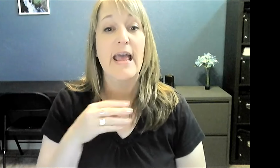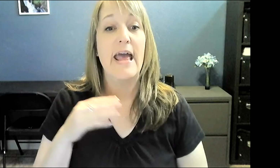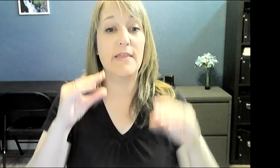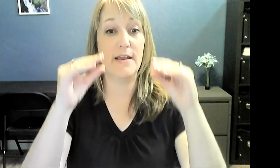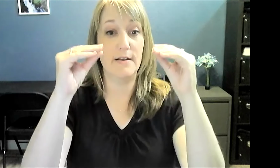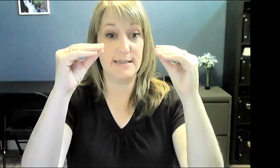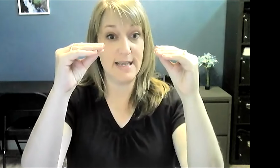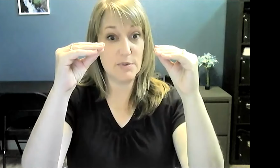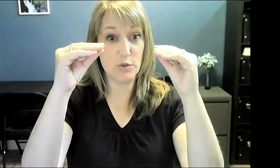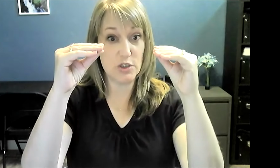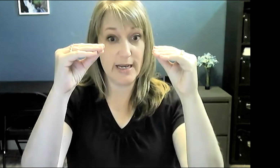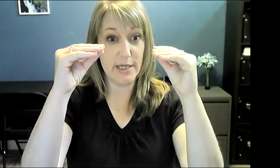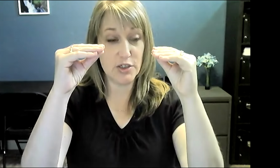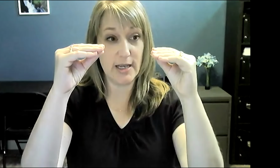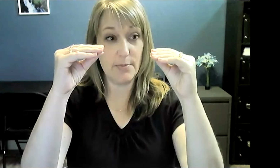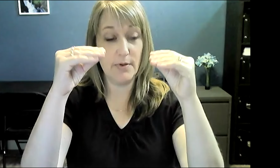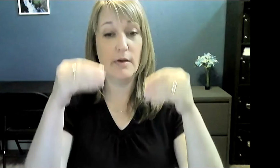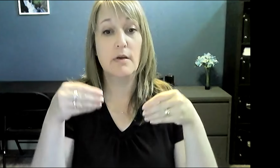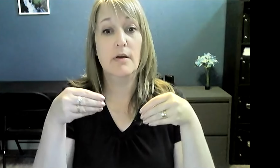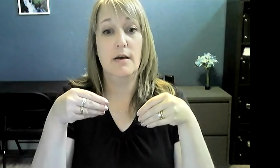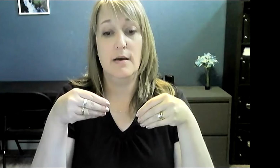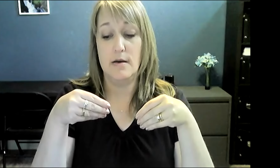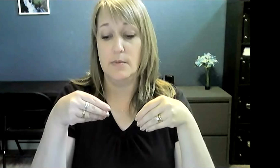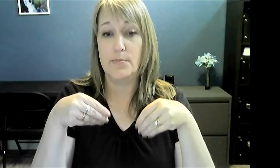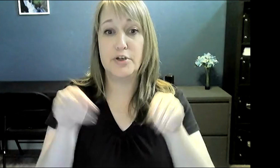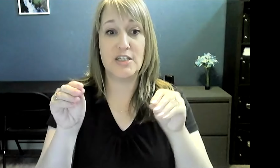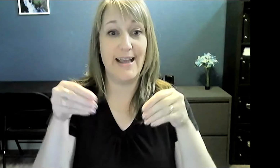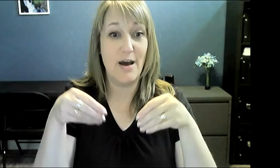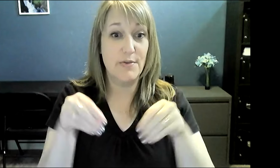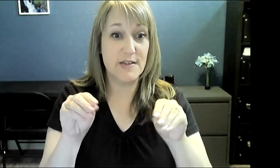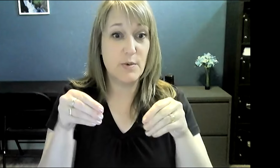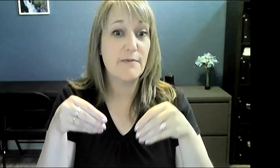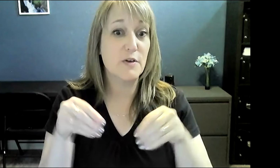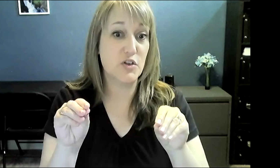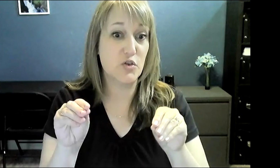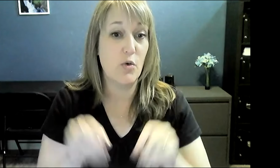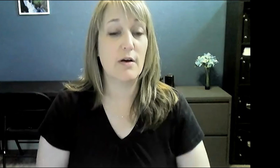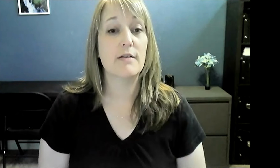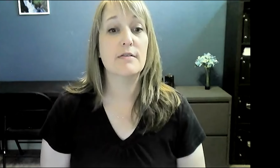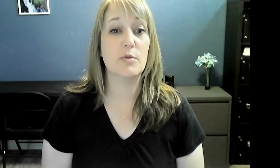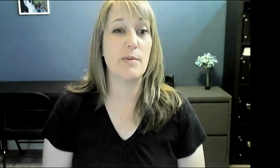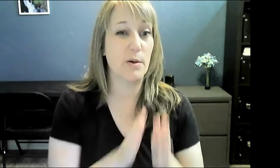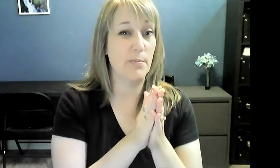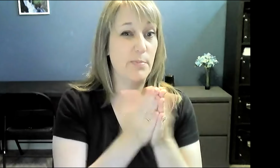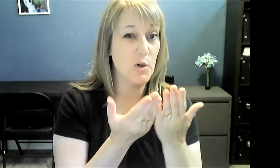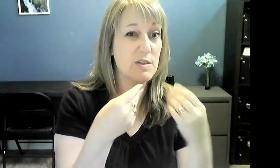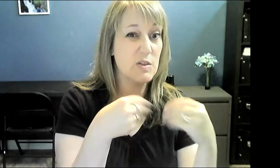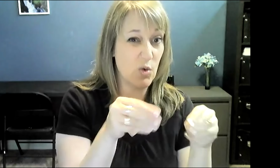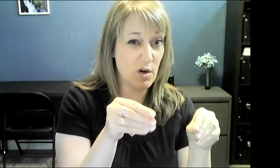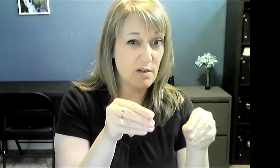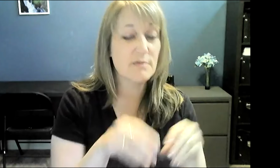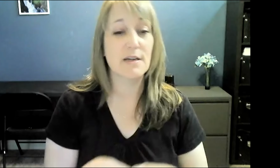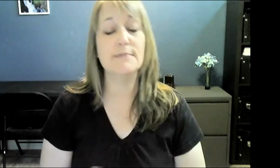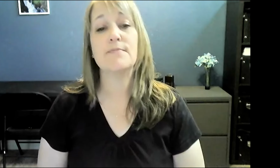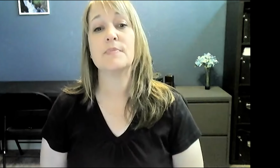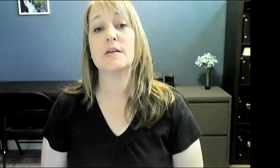And then same squished O handshake, pushing out this way for store. Remember bookstore, right?